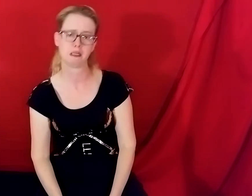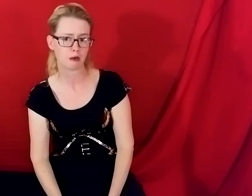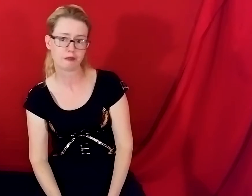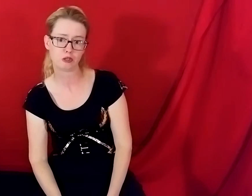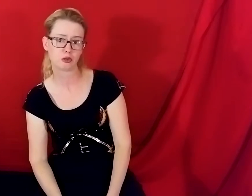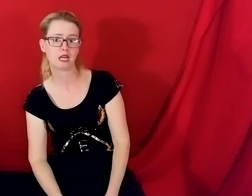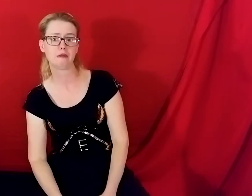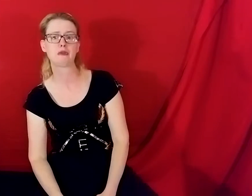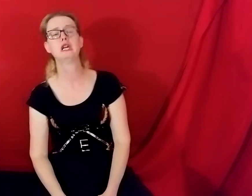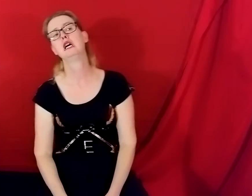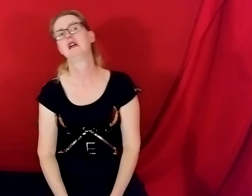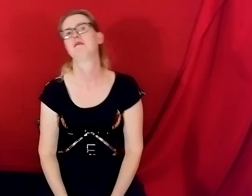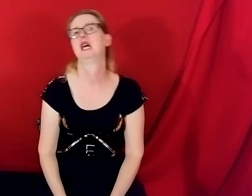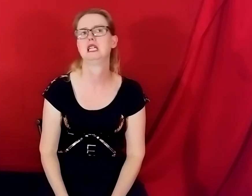a few times but um